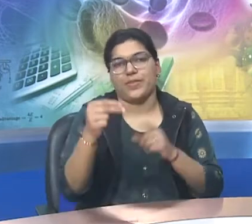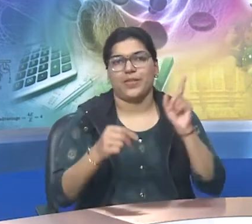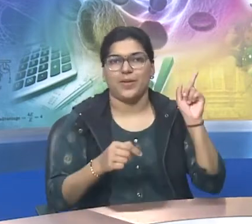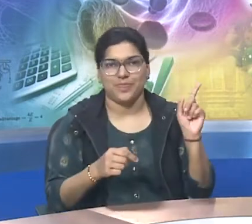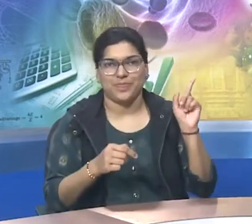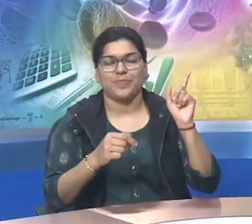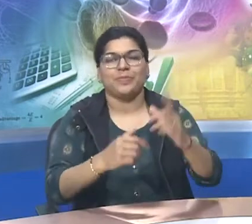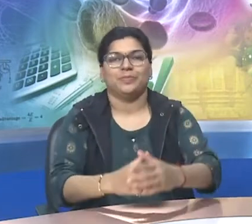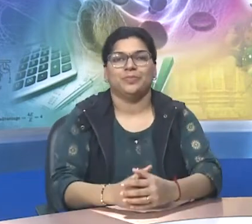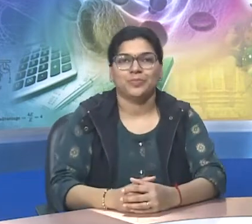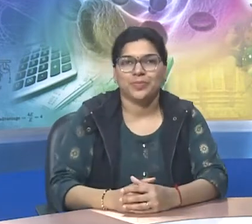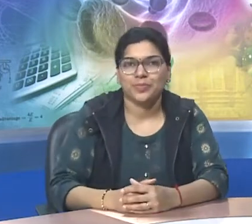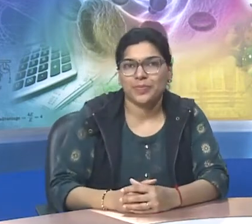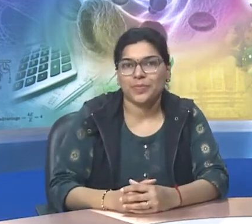things together.